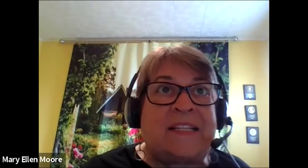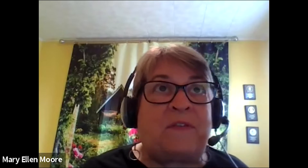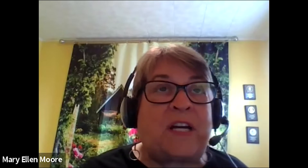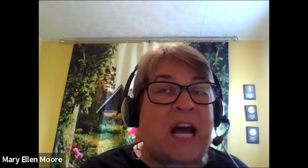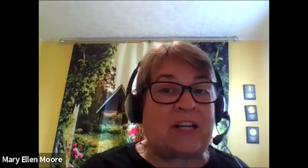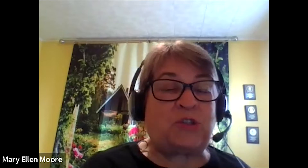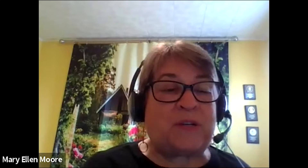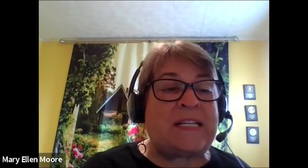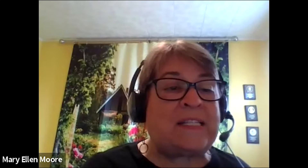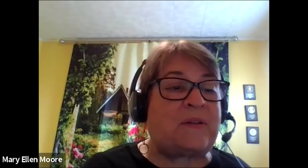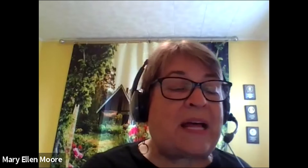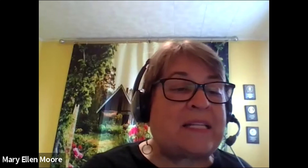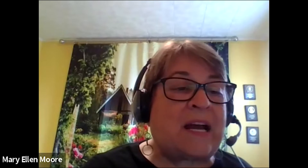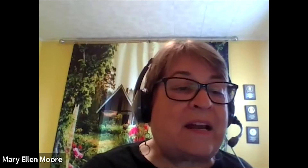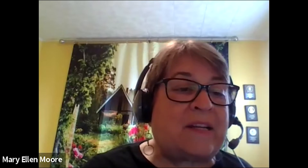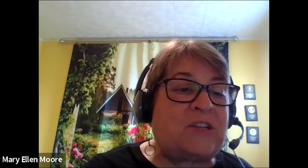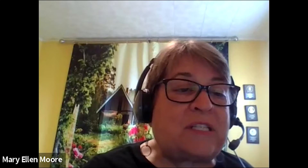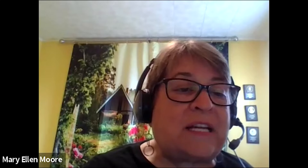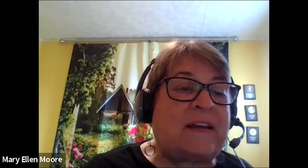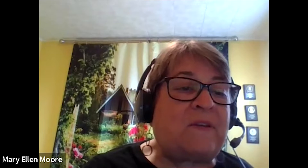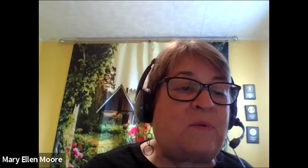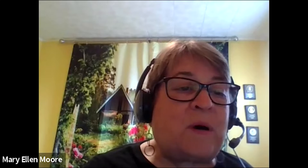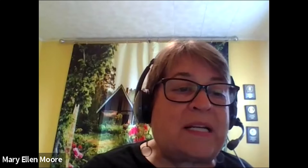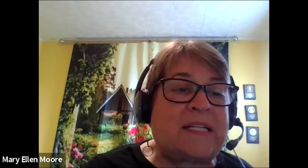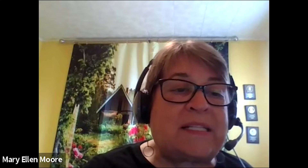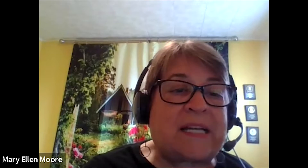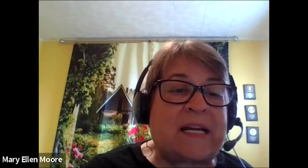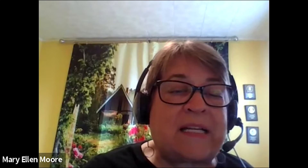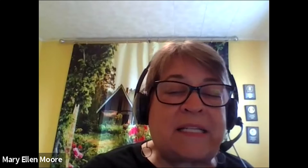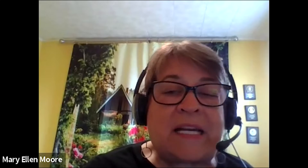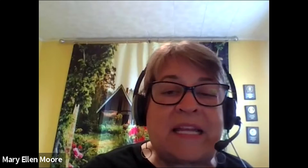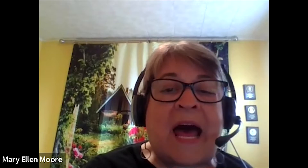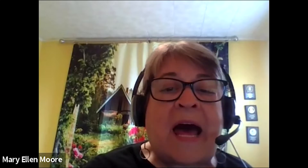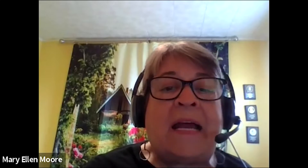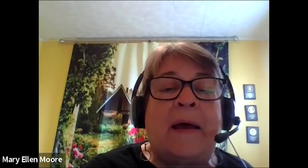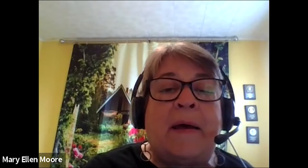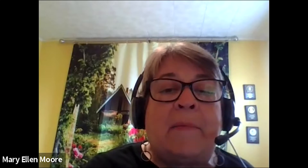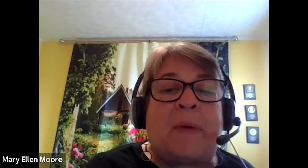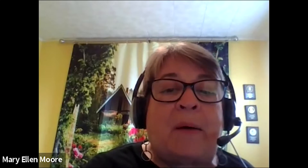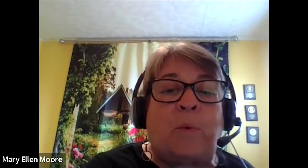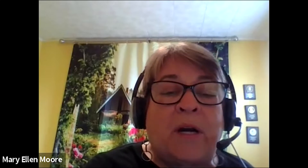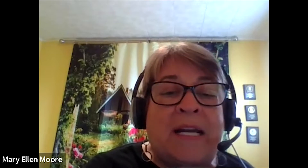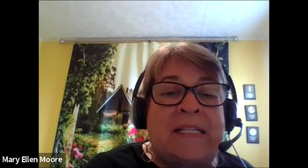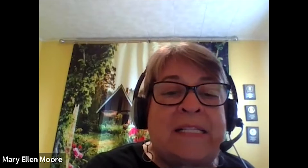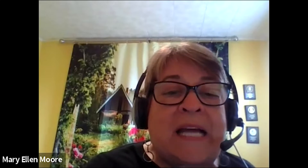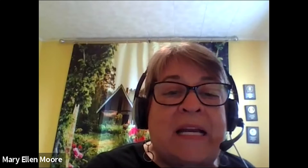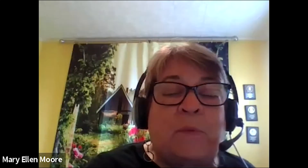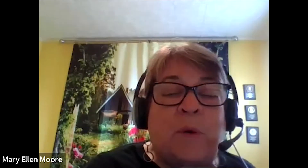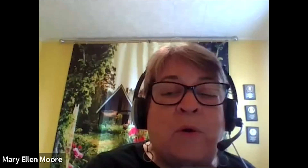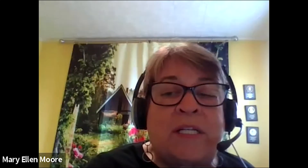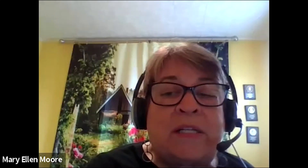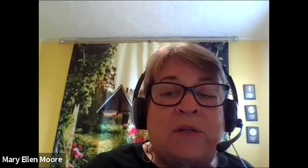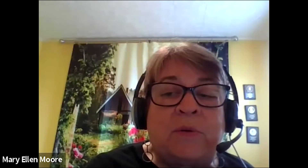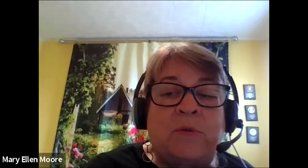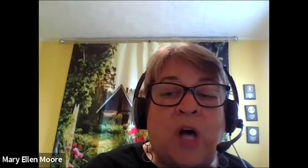different countries. So that's kind of interesting if you wanted to study that. But we're going to talk